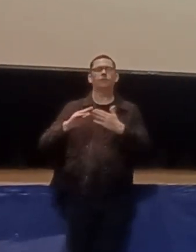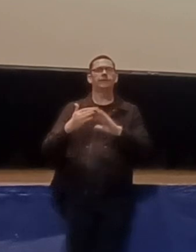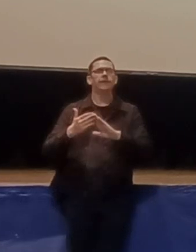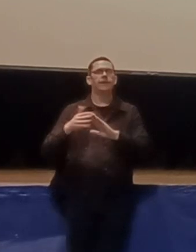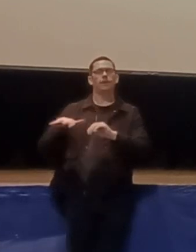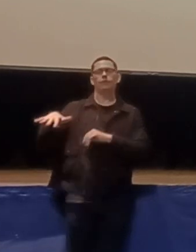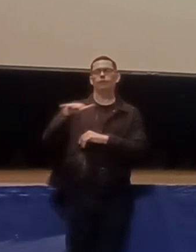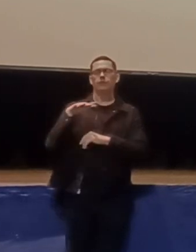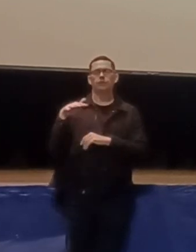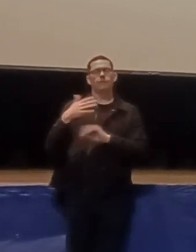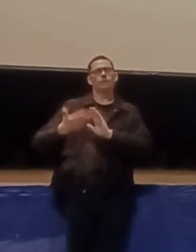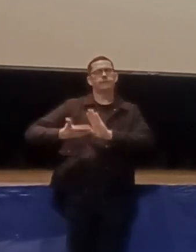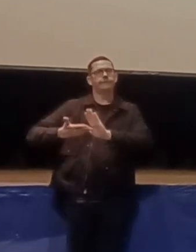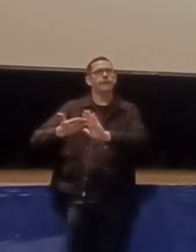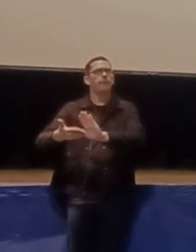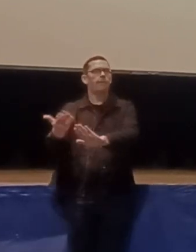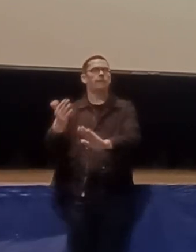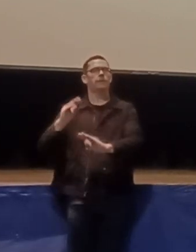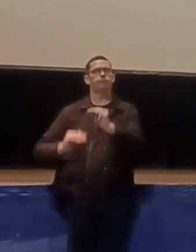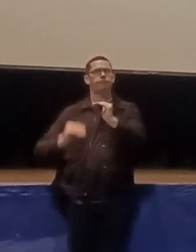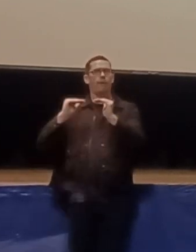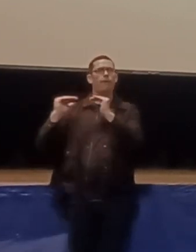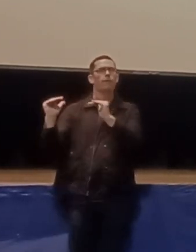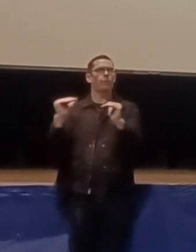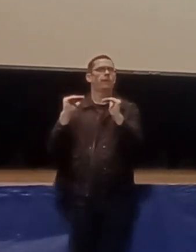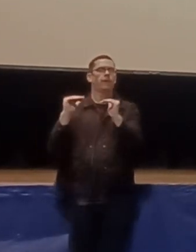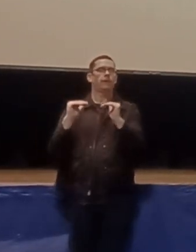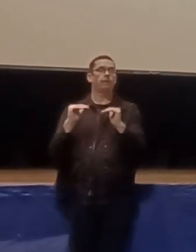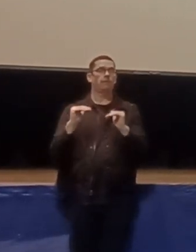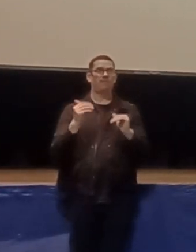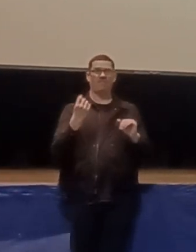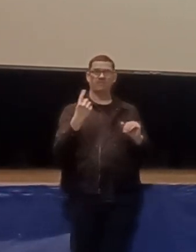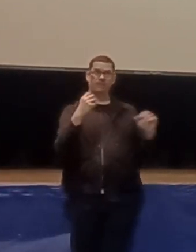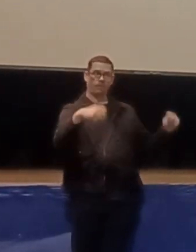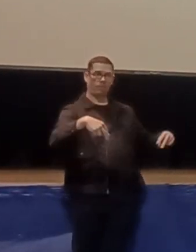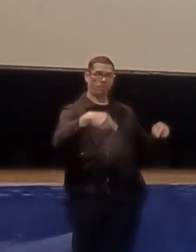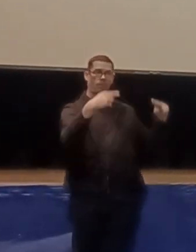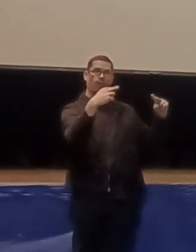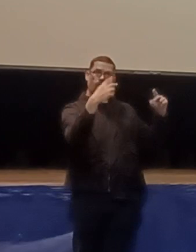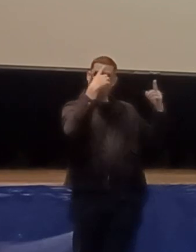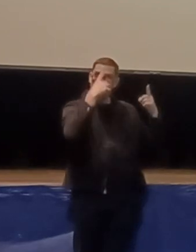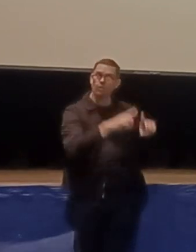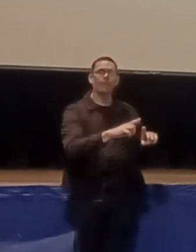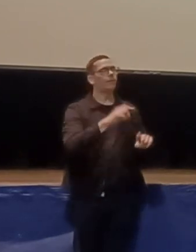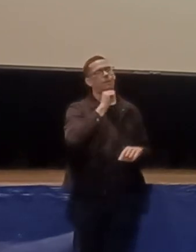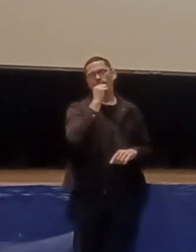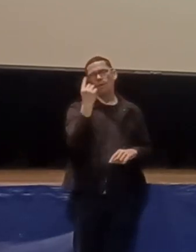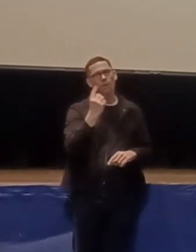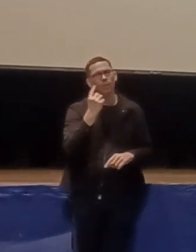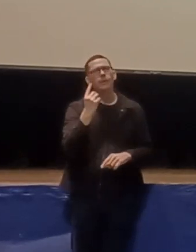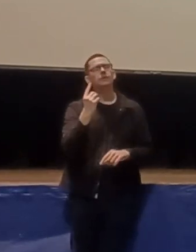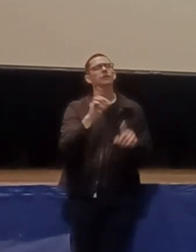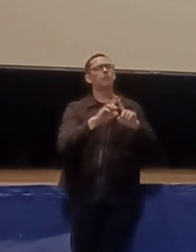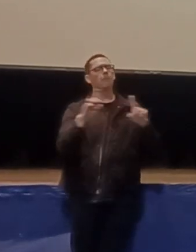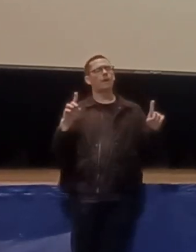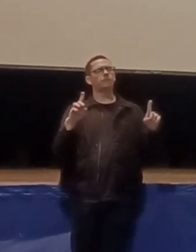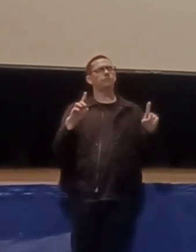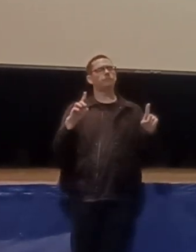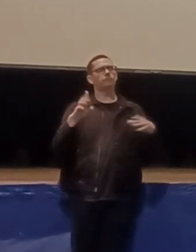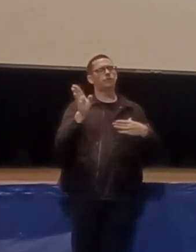towards sustainability and equity. Transit Matters hasn't always seen eye to eye with the T's bus transformation team, but we have always shared the goal of